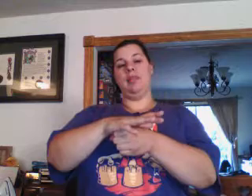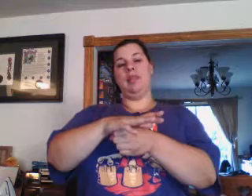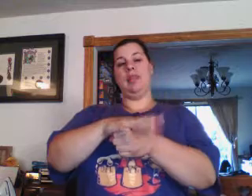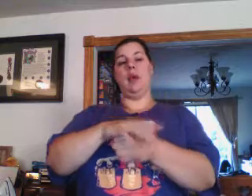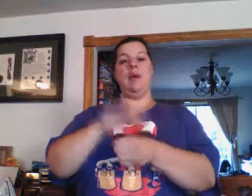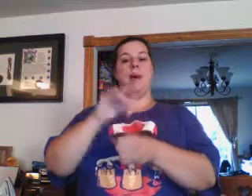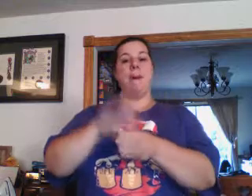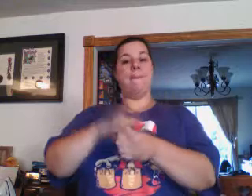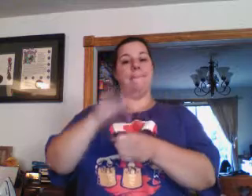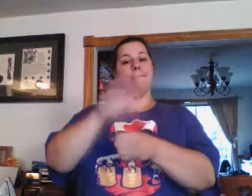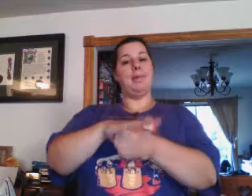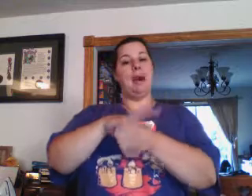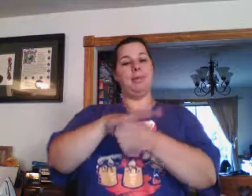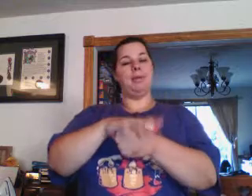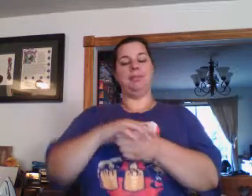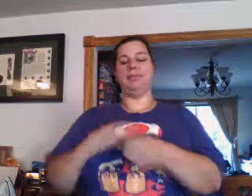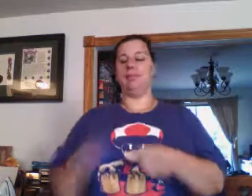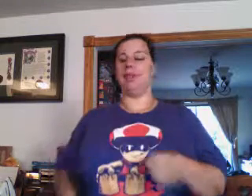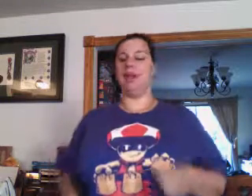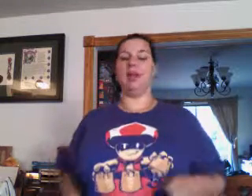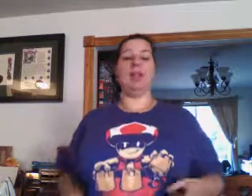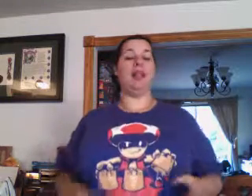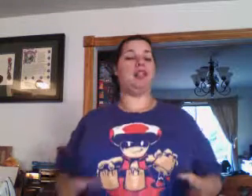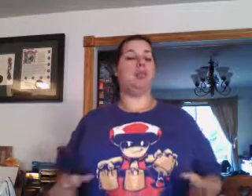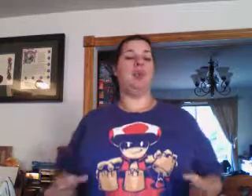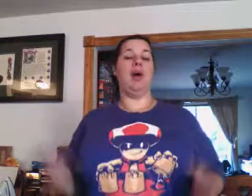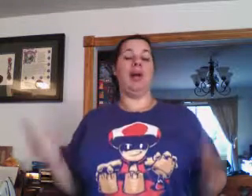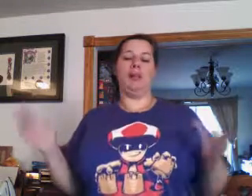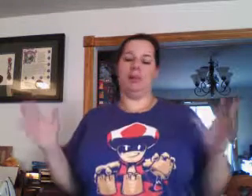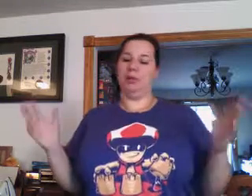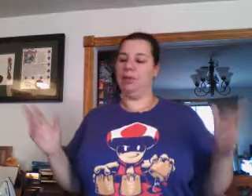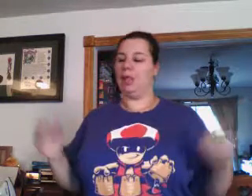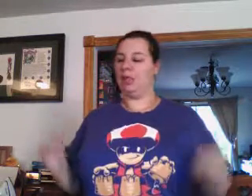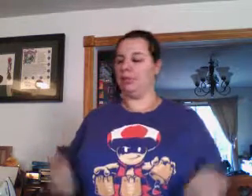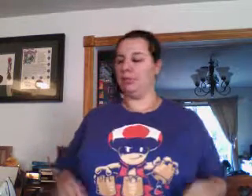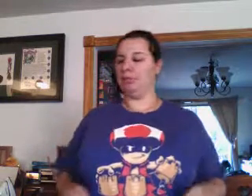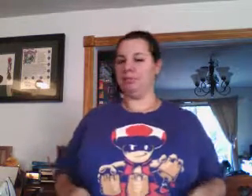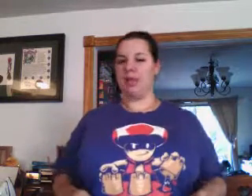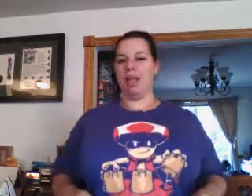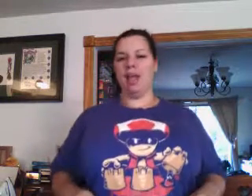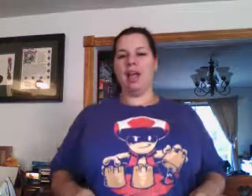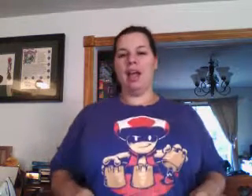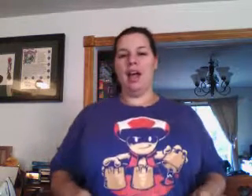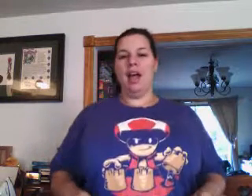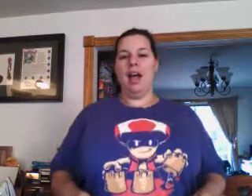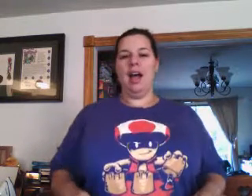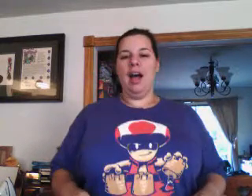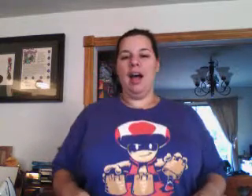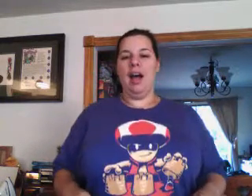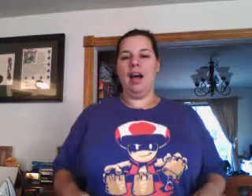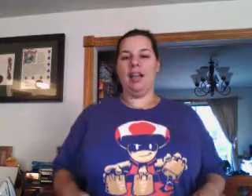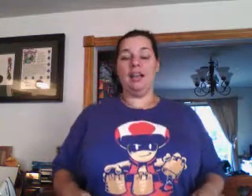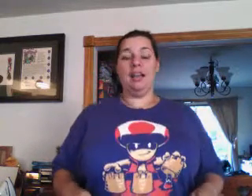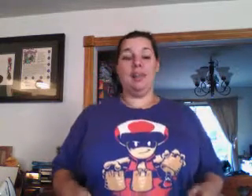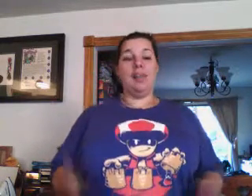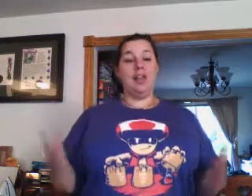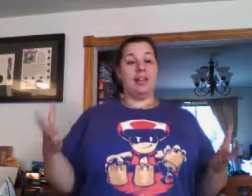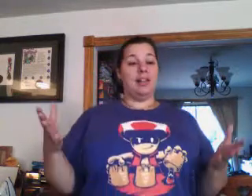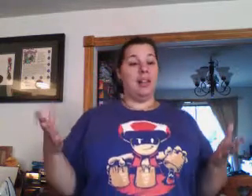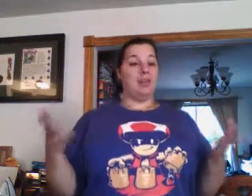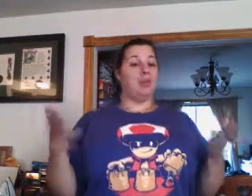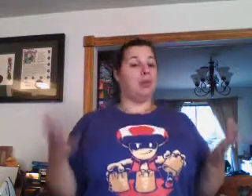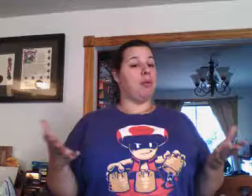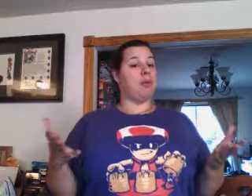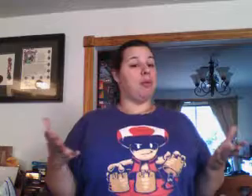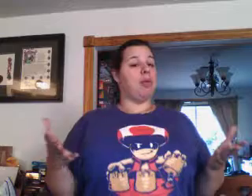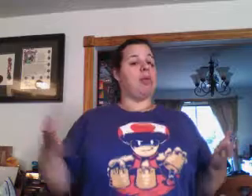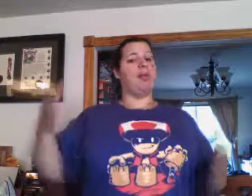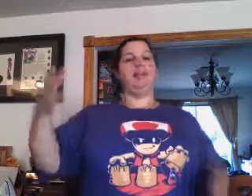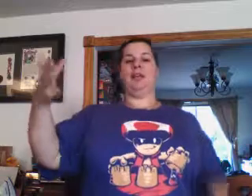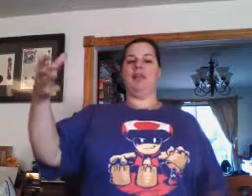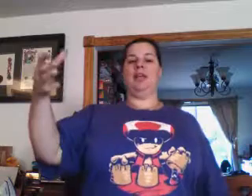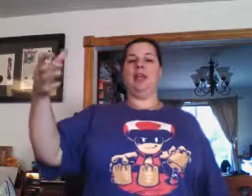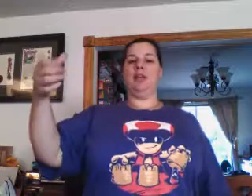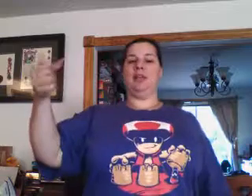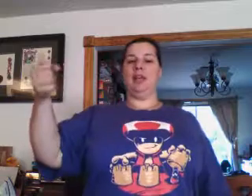you go. Pop. I think that should be wine, but whatever. Let's see, milk. Everyone remember milk? Like you're milking a